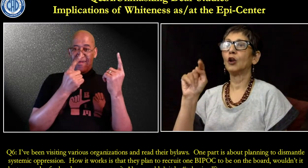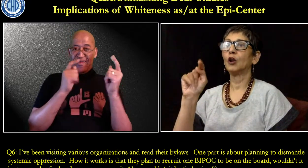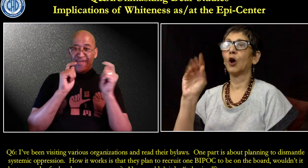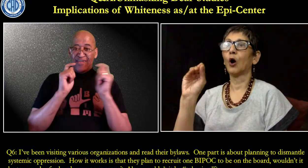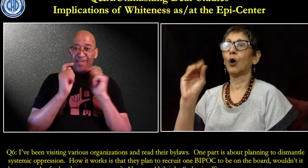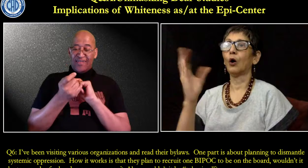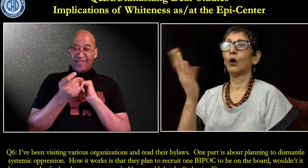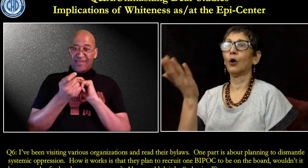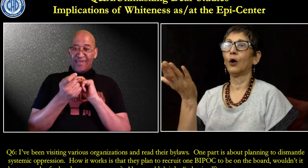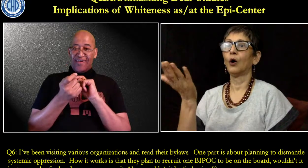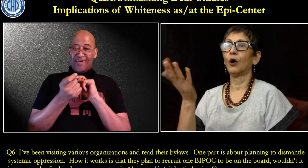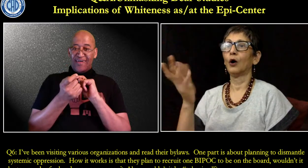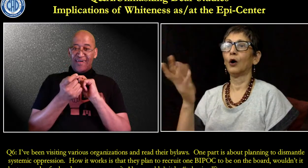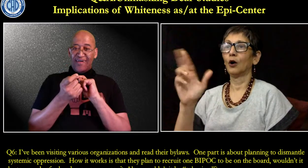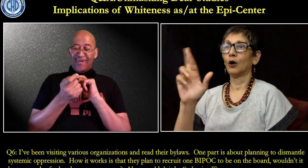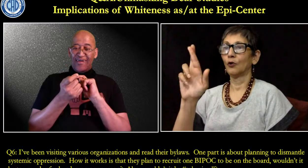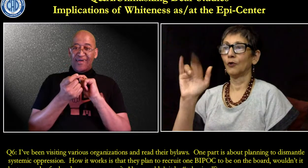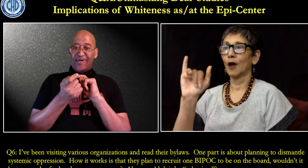Can one